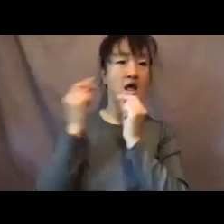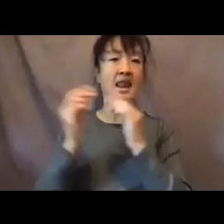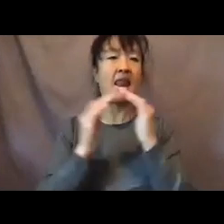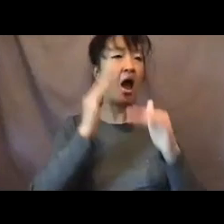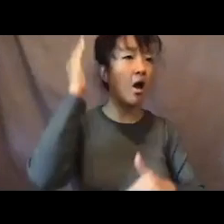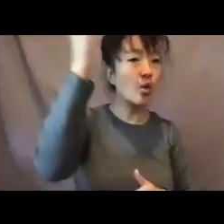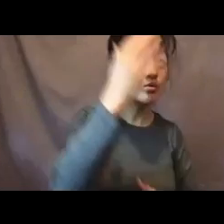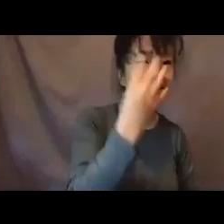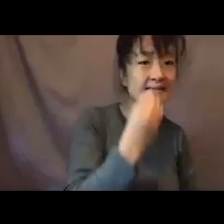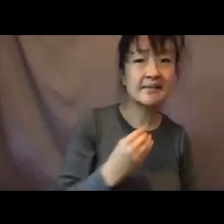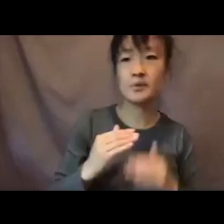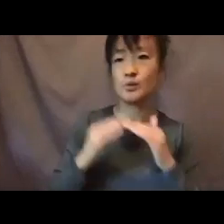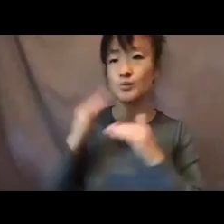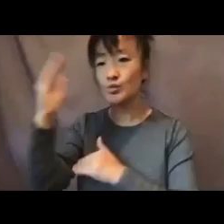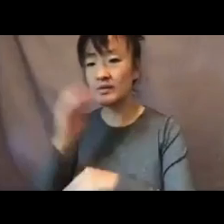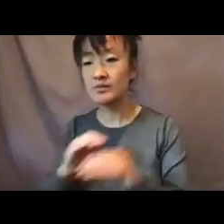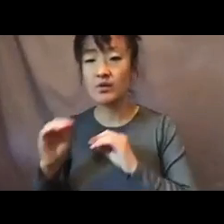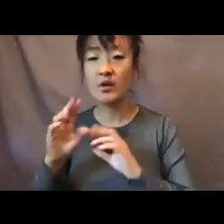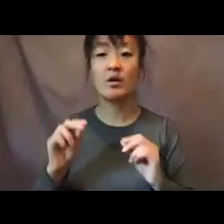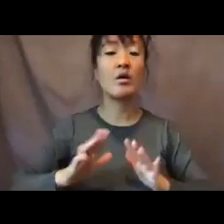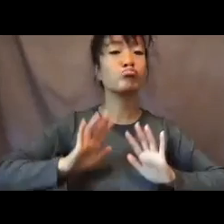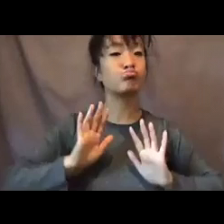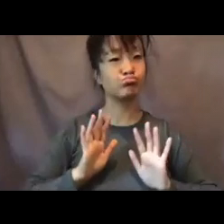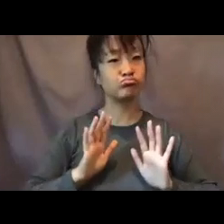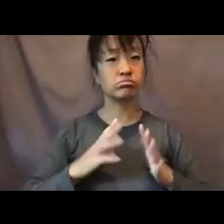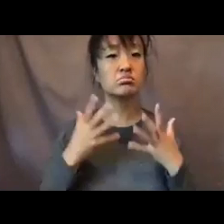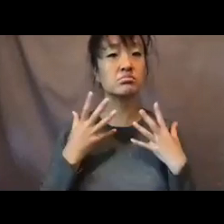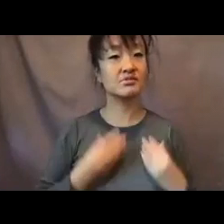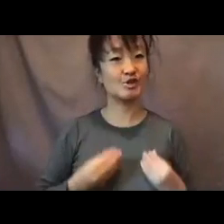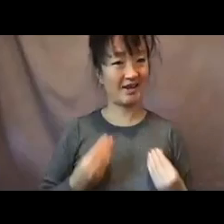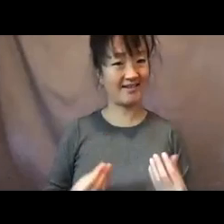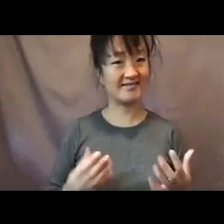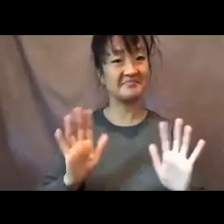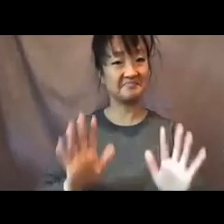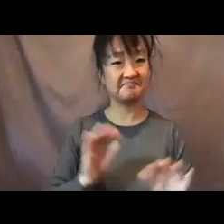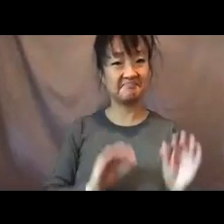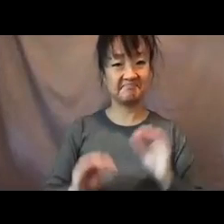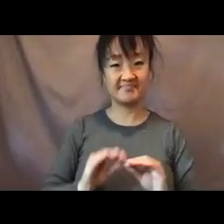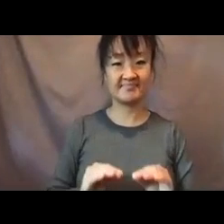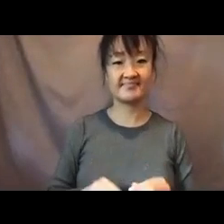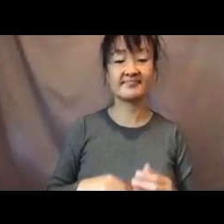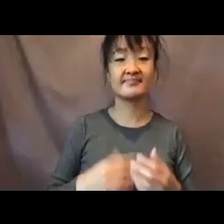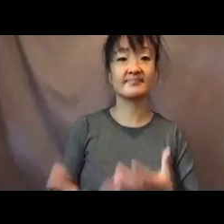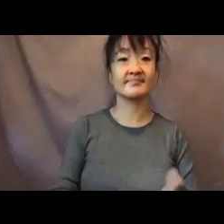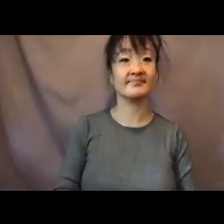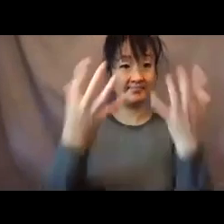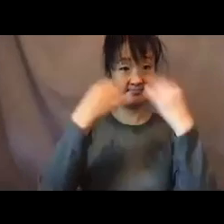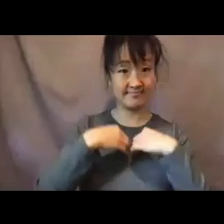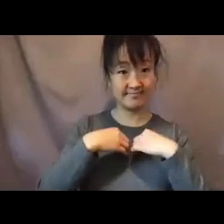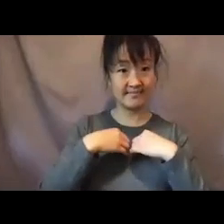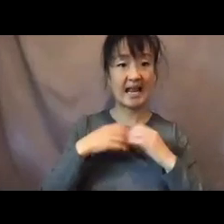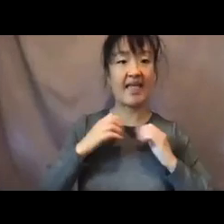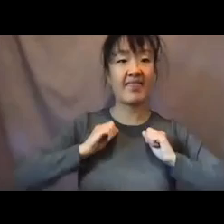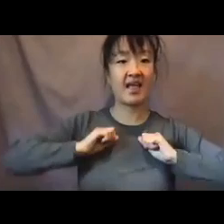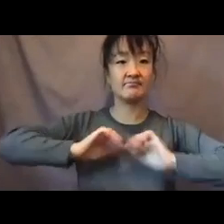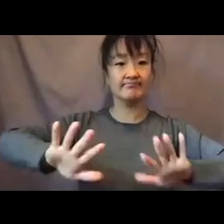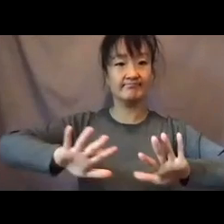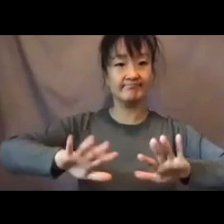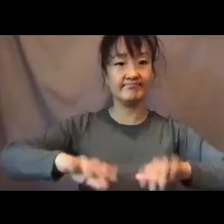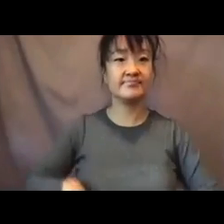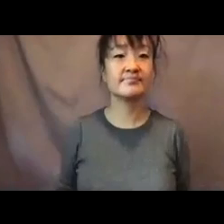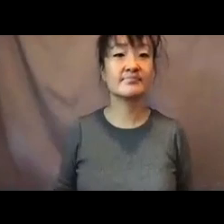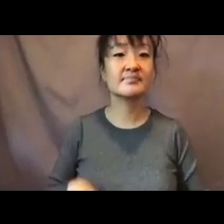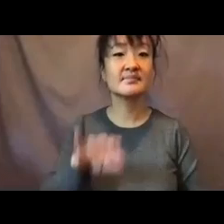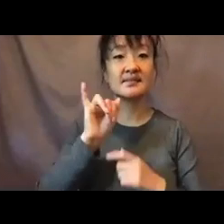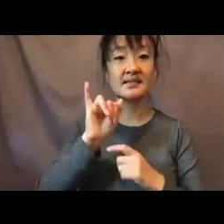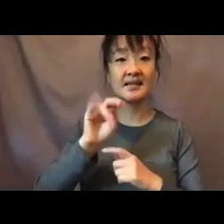overmoving, but gentle, just movement, right? Also intake and elimination, right? Intake is not only, is very much